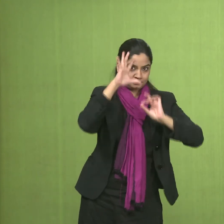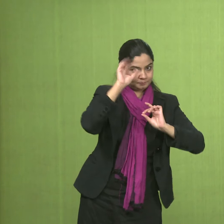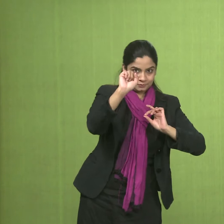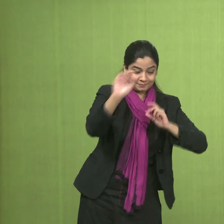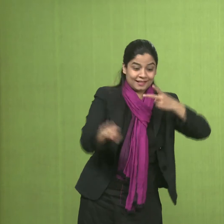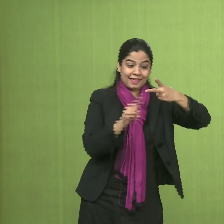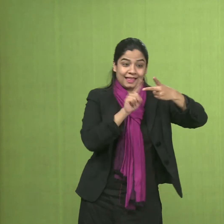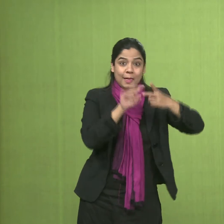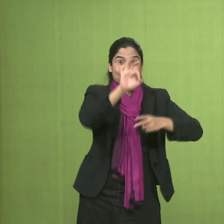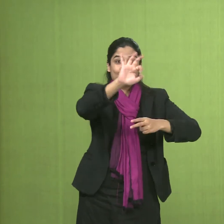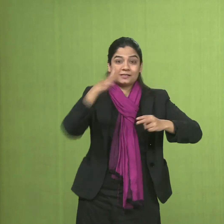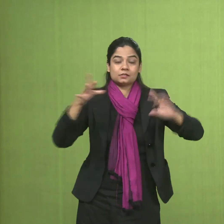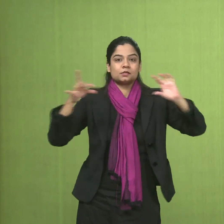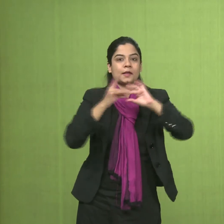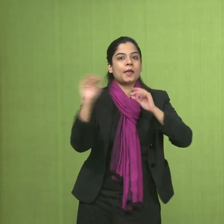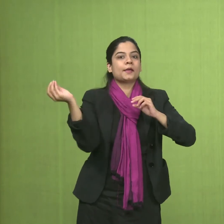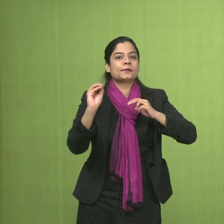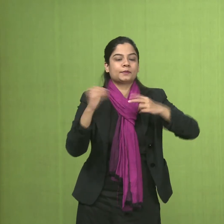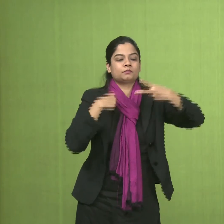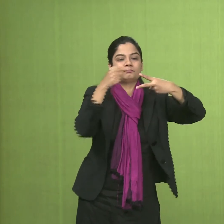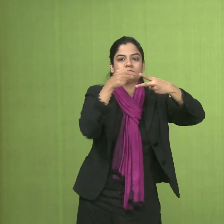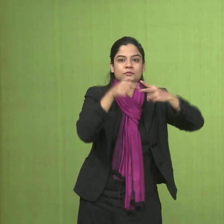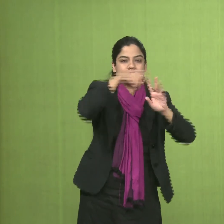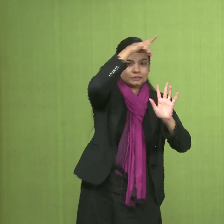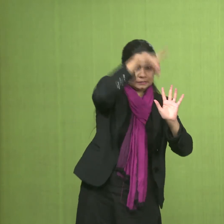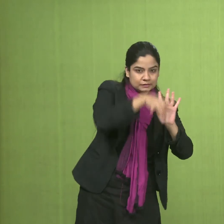is related to electricity. Second is non-electrical.